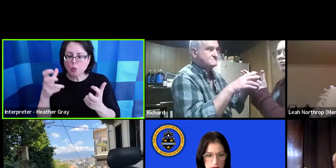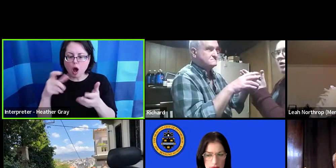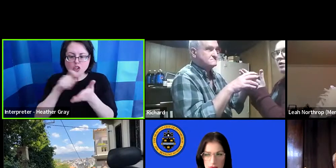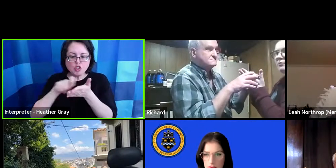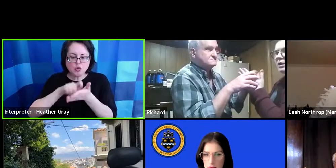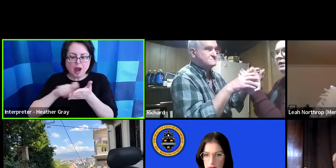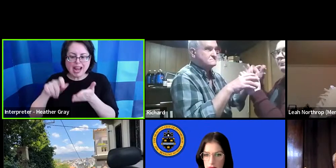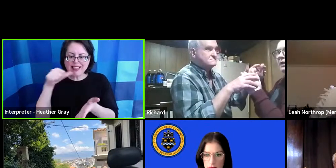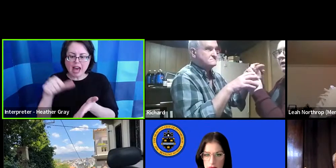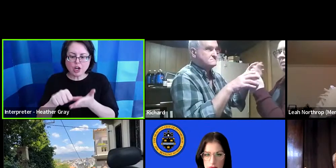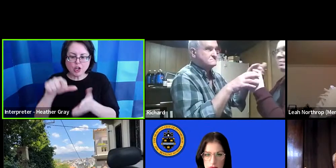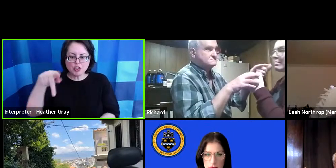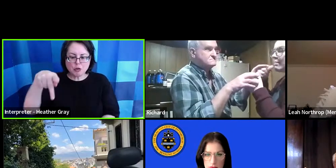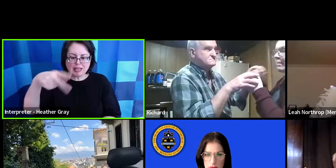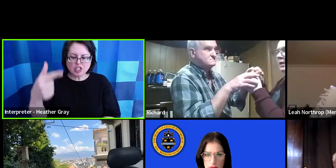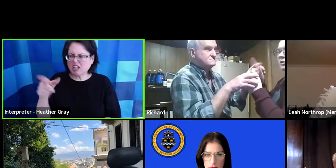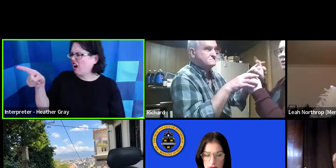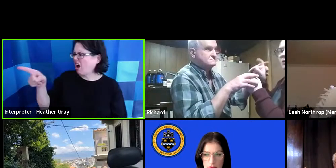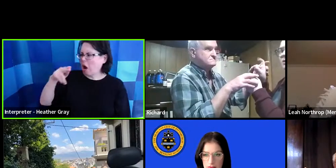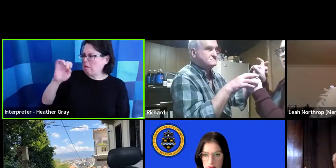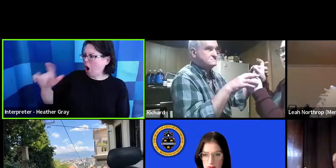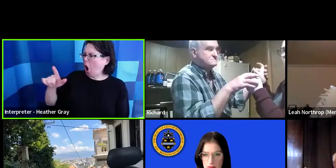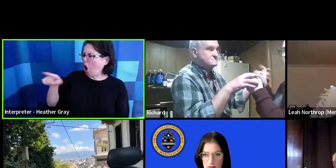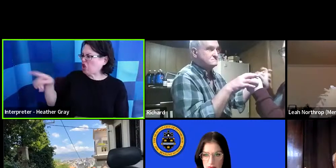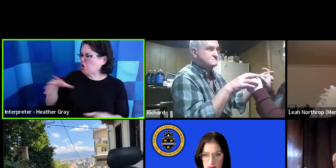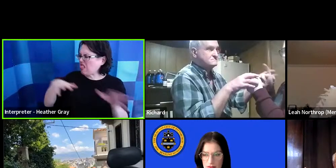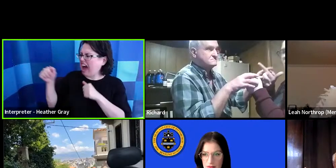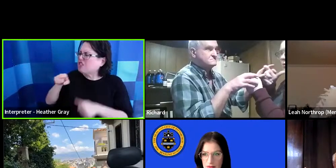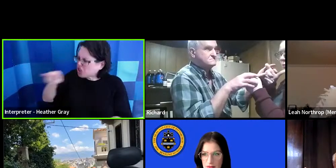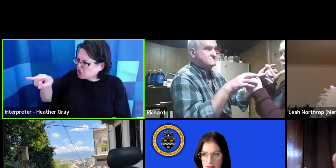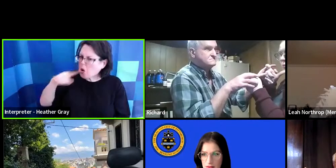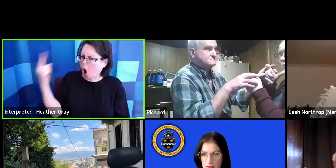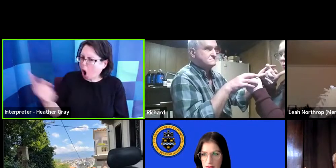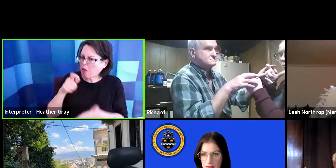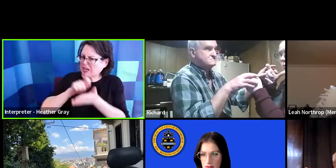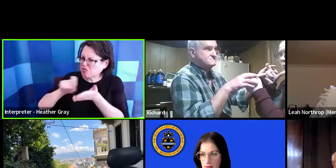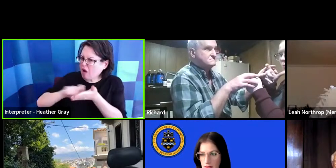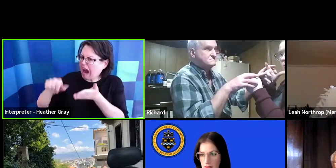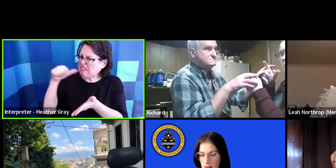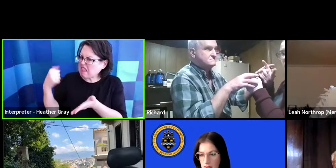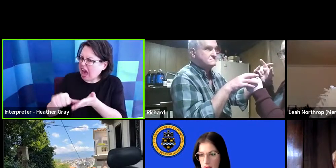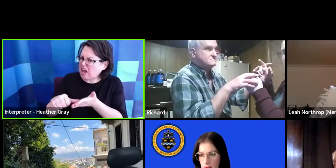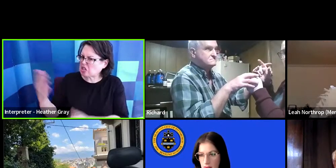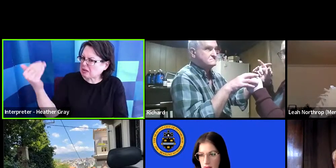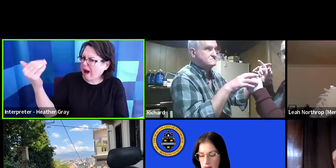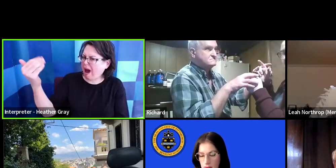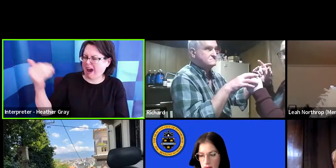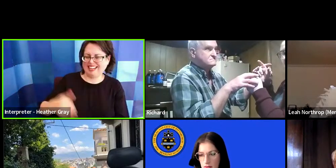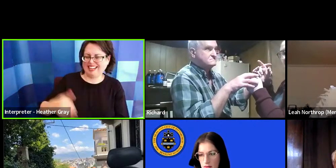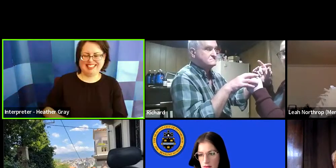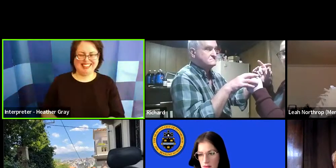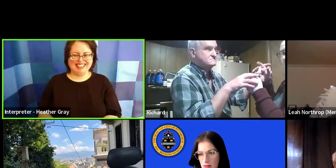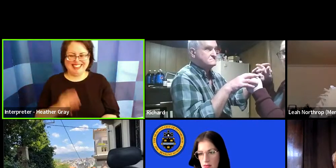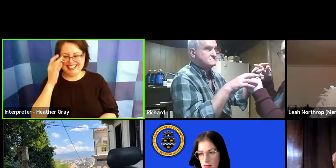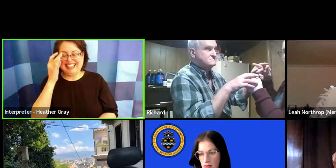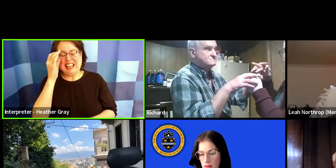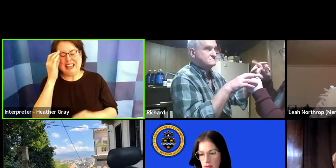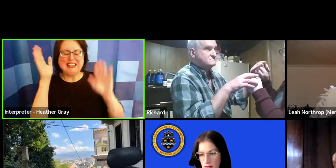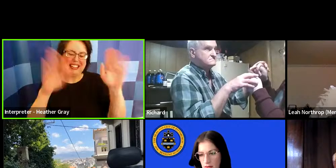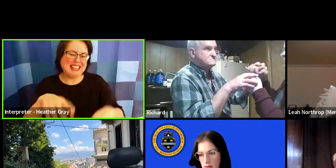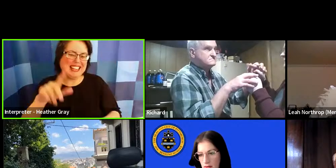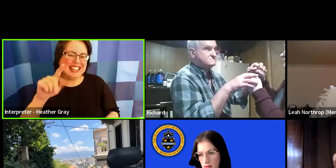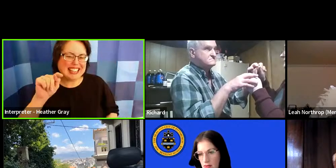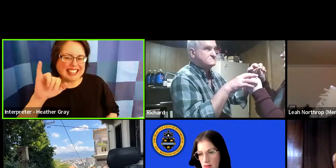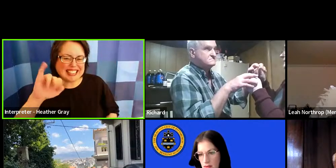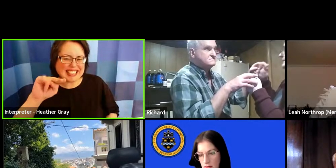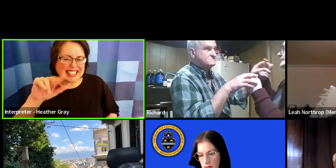Paul just left. I saw him go. Paul, you're the one. I know that Paul, I've already talked about it with Paul, and he said